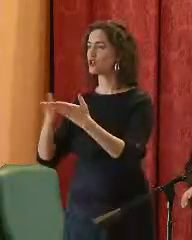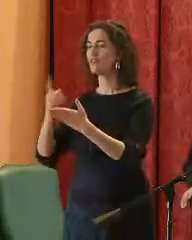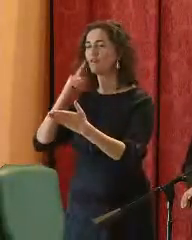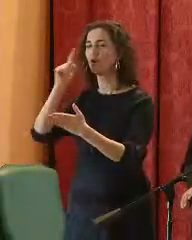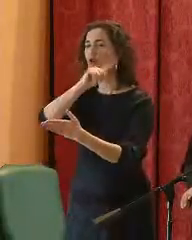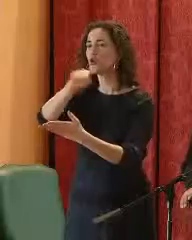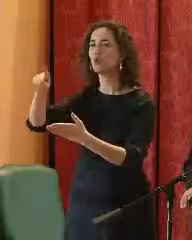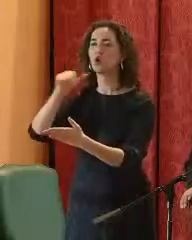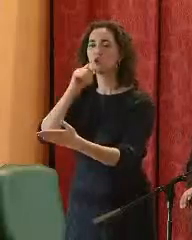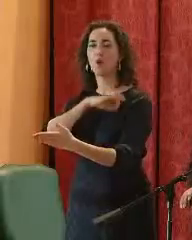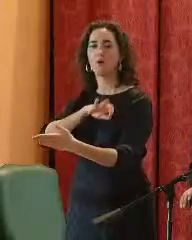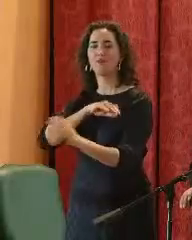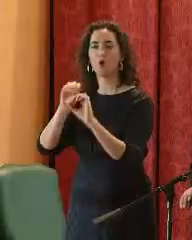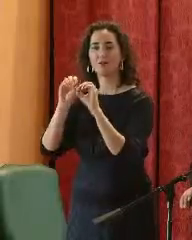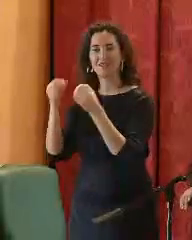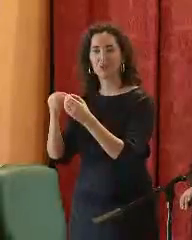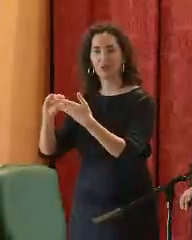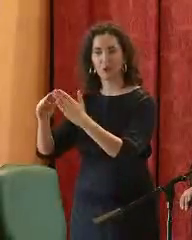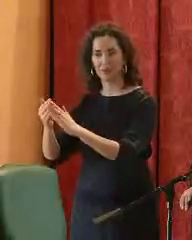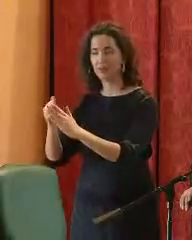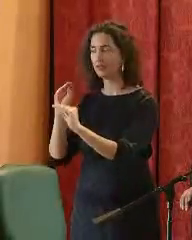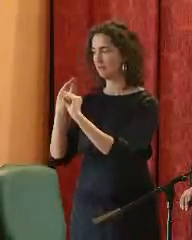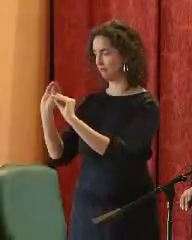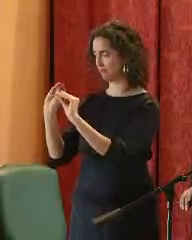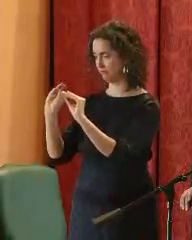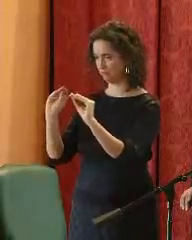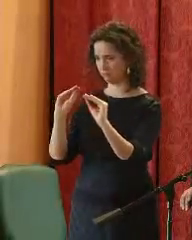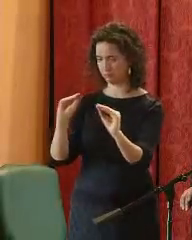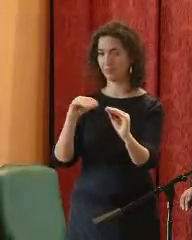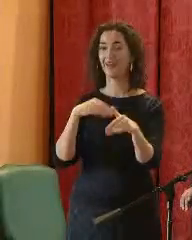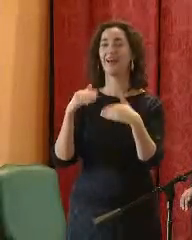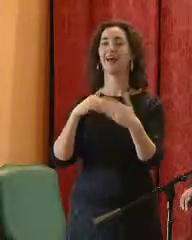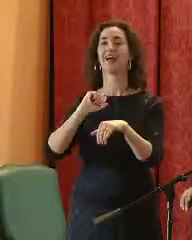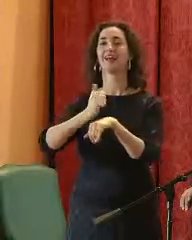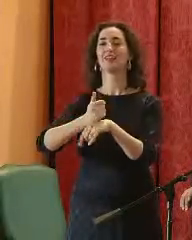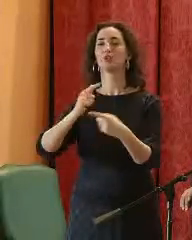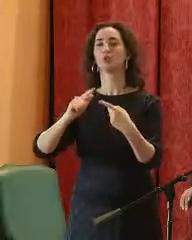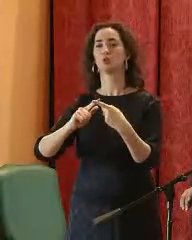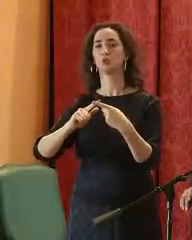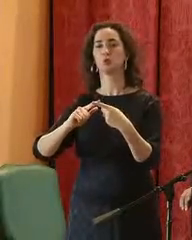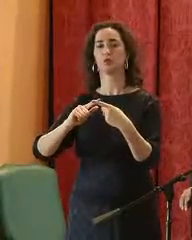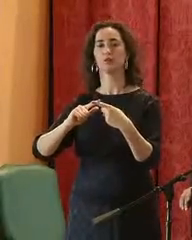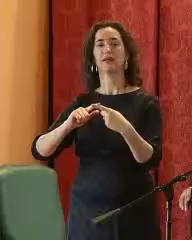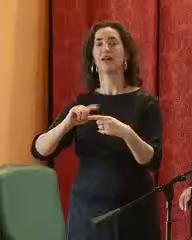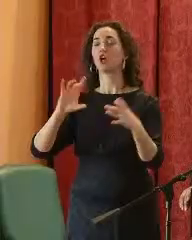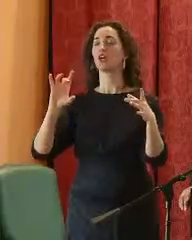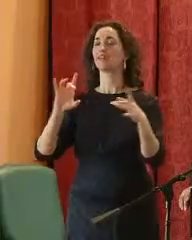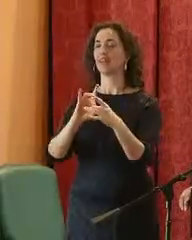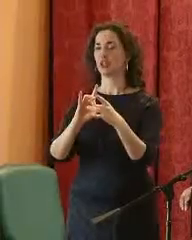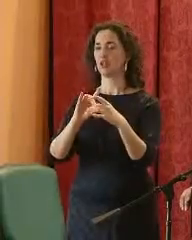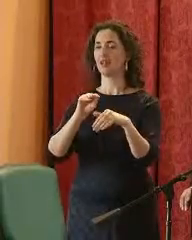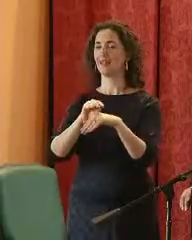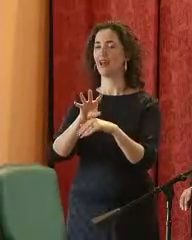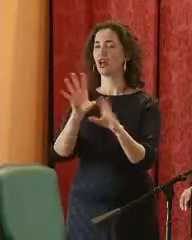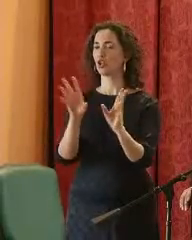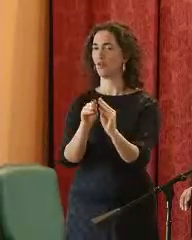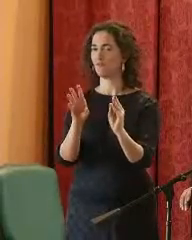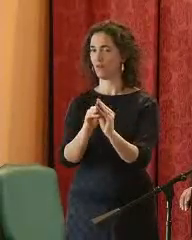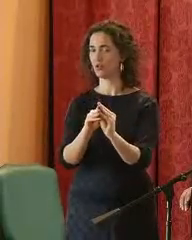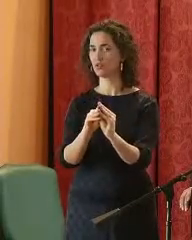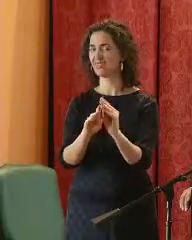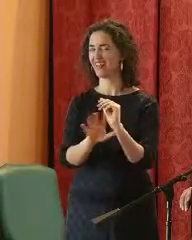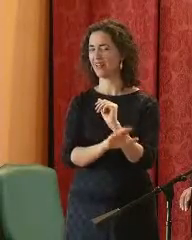in the community, leading to the establishment of Connections Count Conference, delivered in